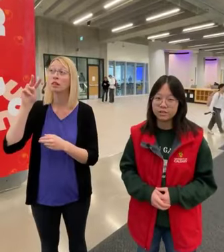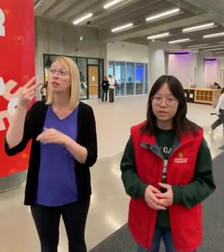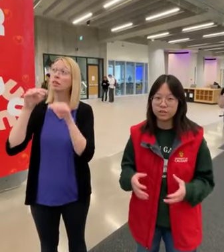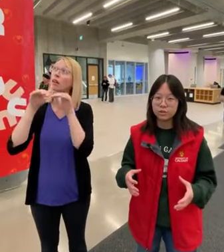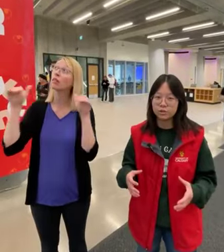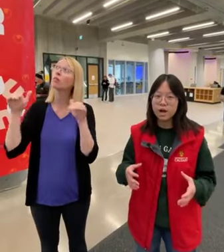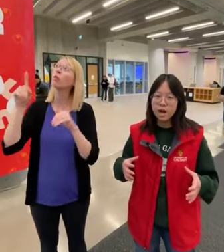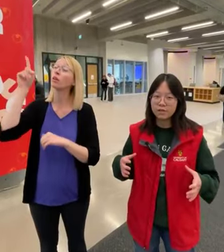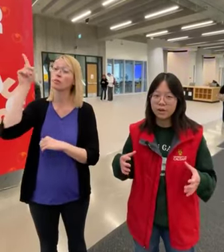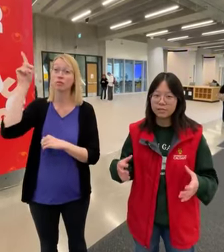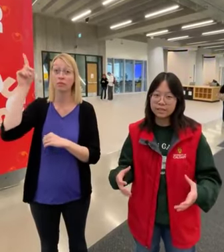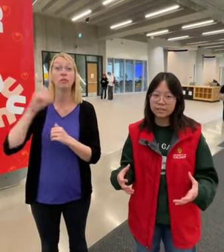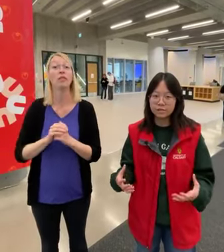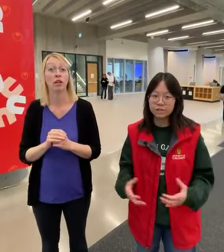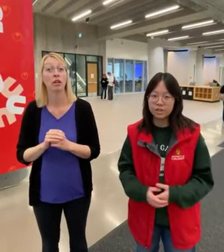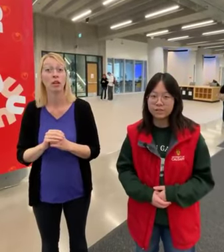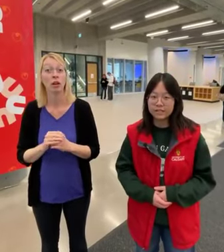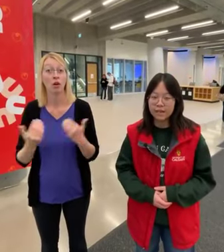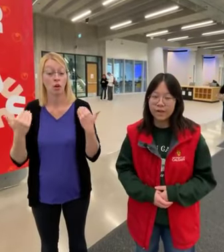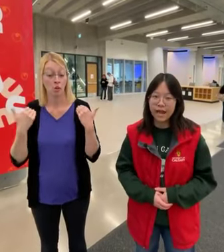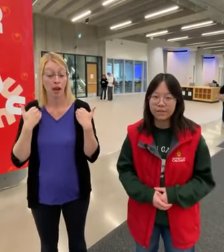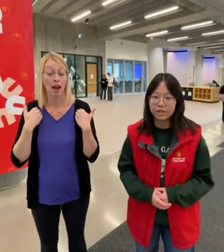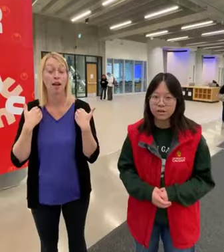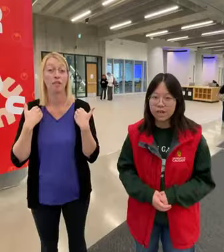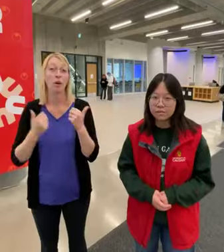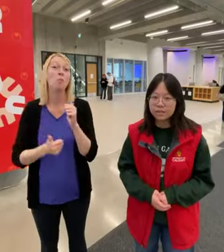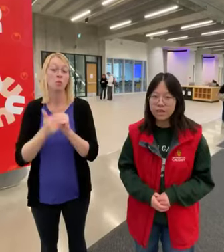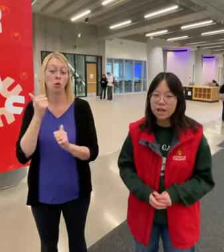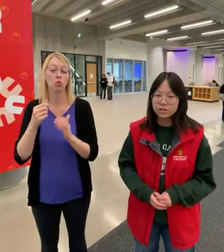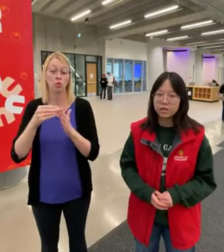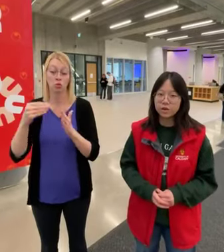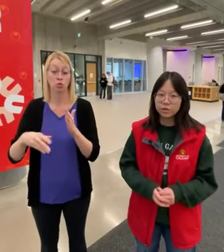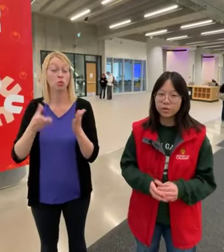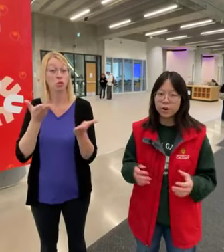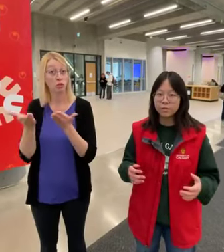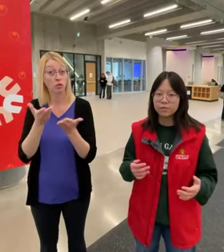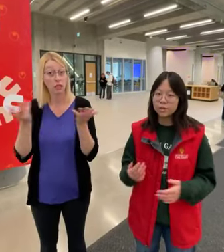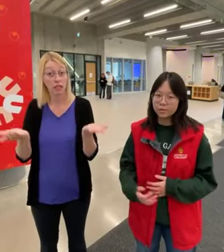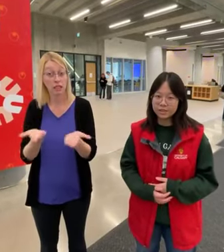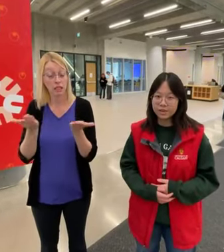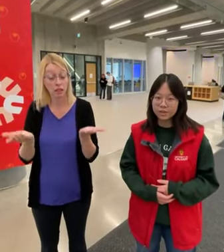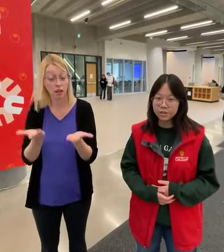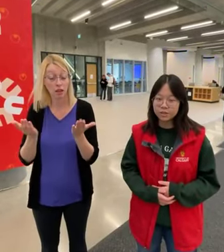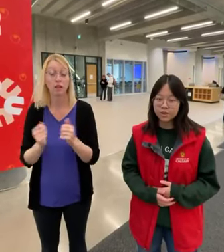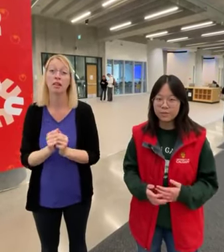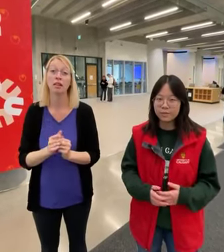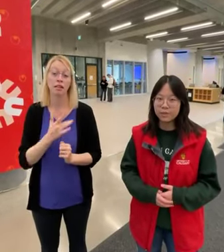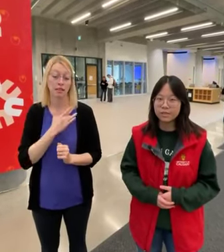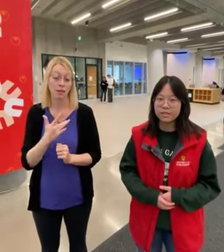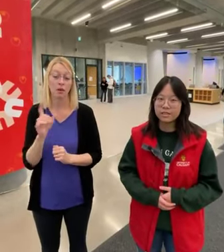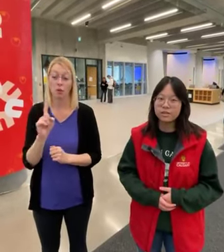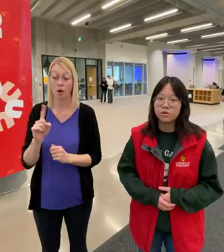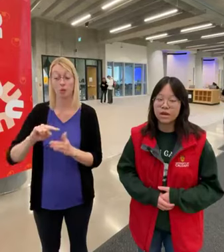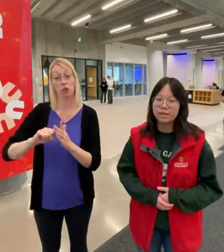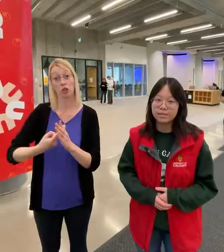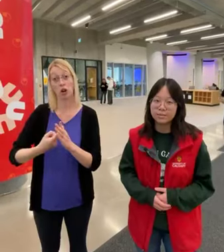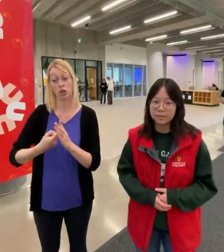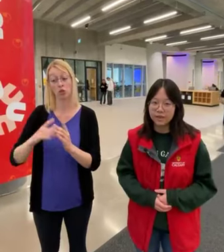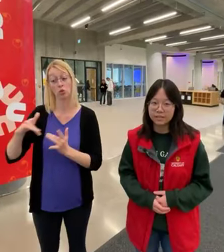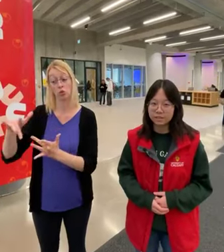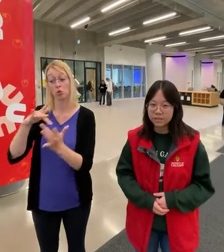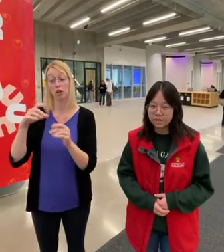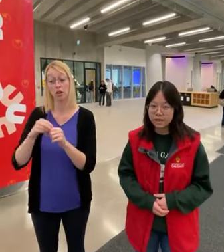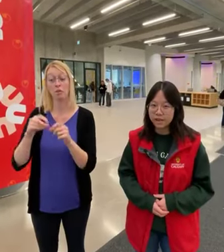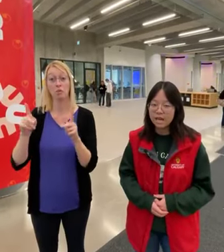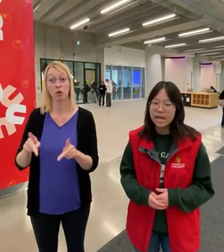actually concentrate two of our biggest student services that we have here on campus. So the one where we normally start our tours from in person is known as